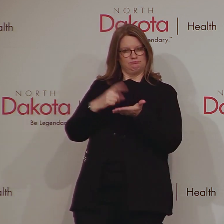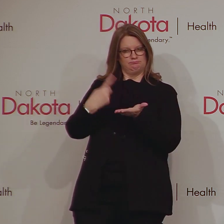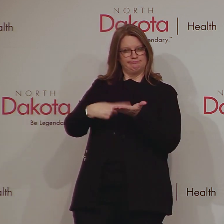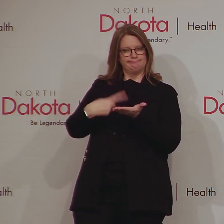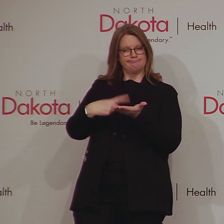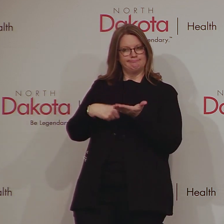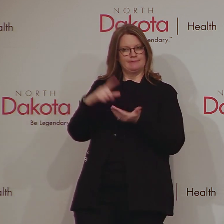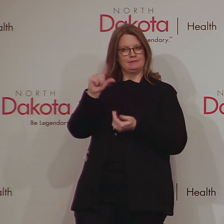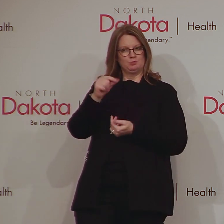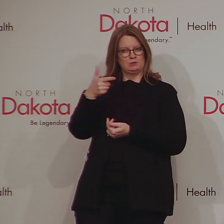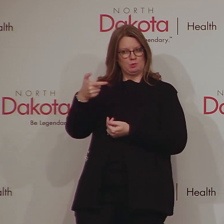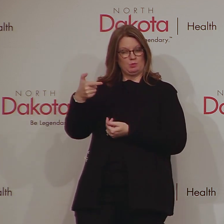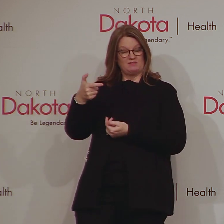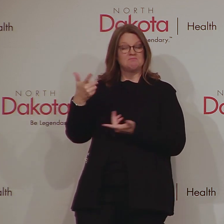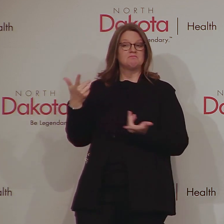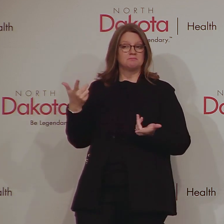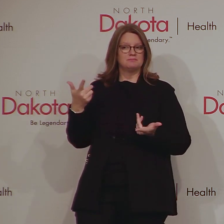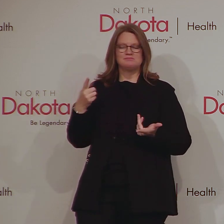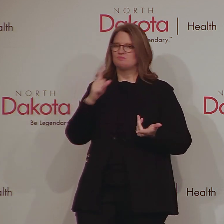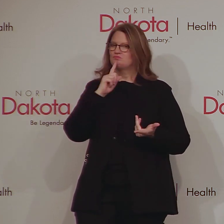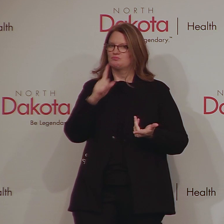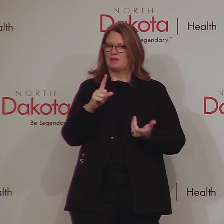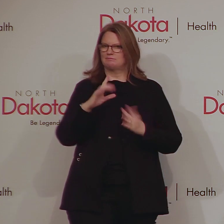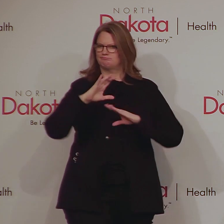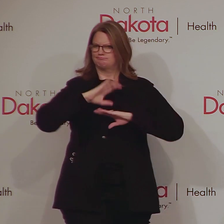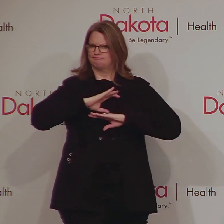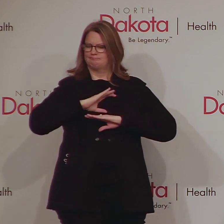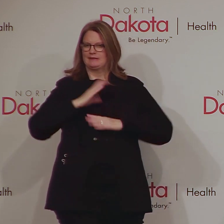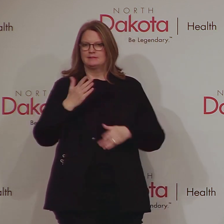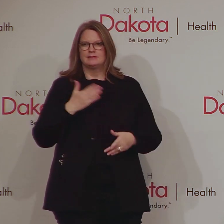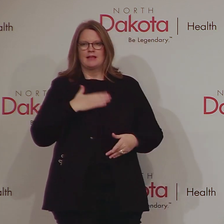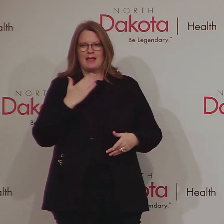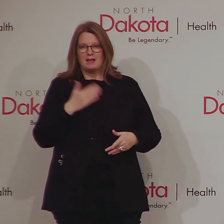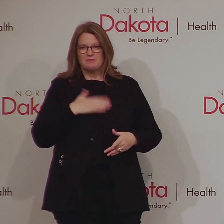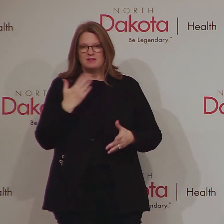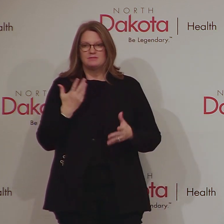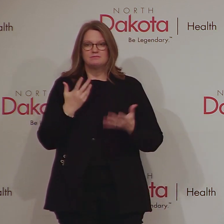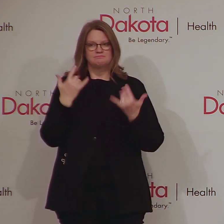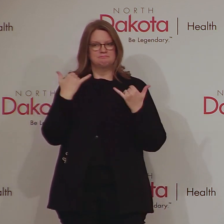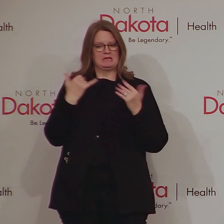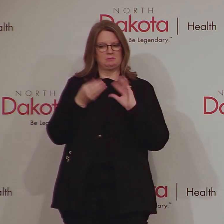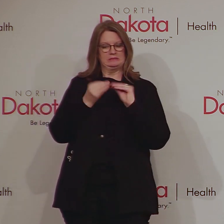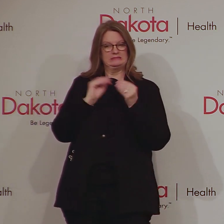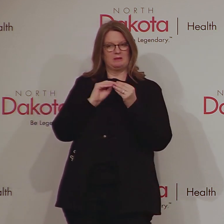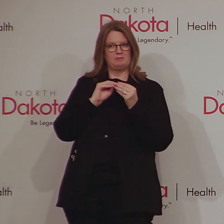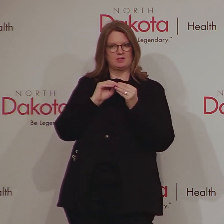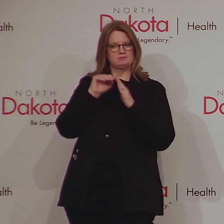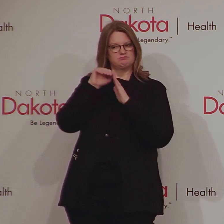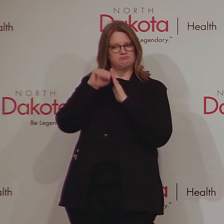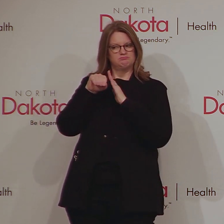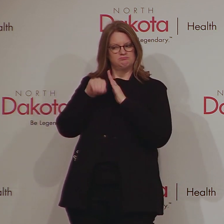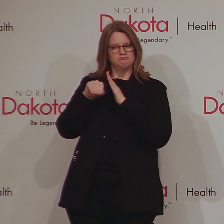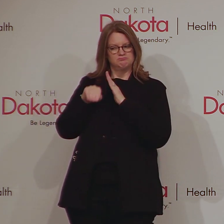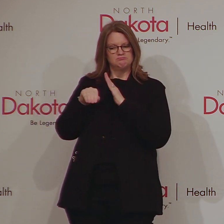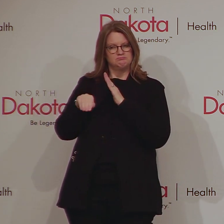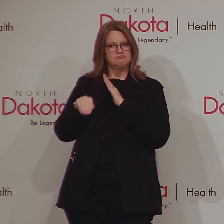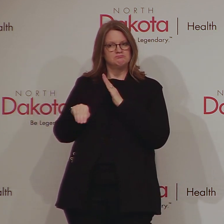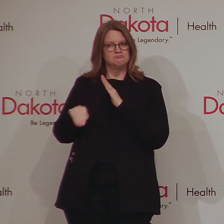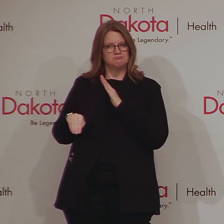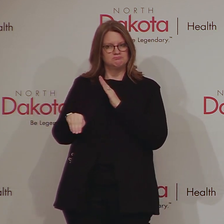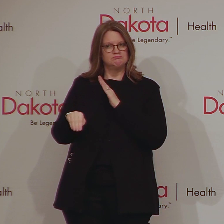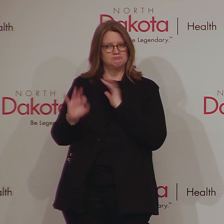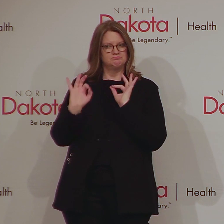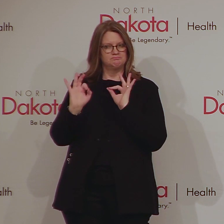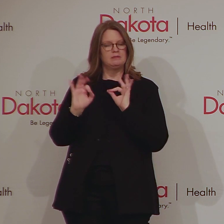briefing of 2021, and we're pleased to be having it as our numbers continue as a state to trend in the right